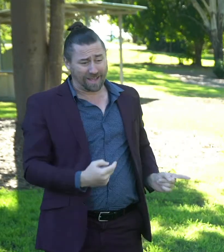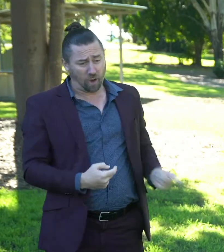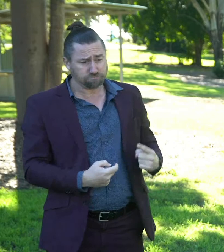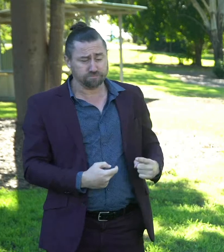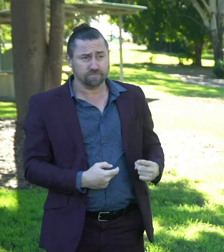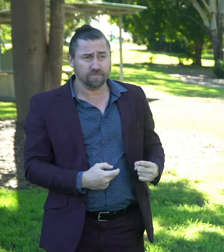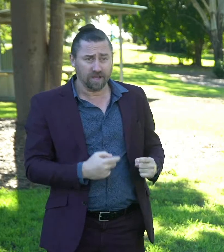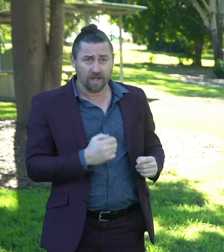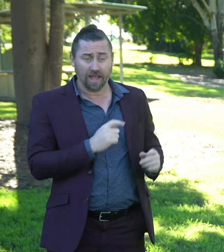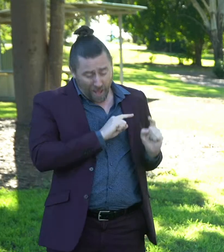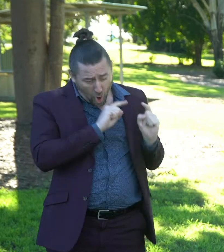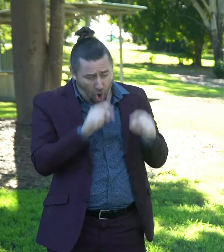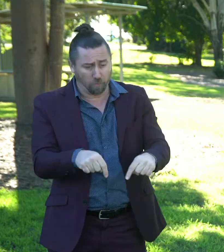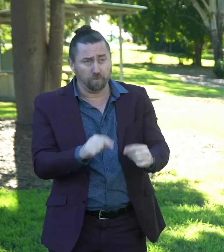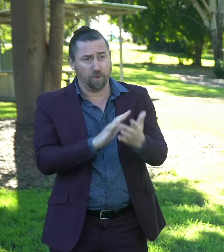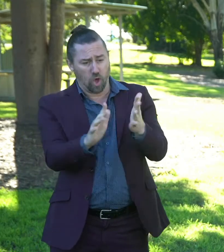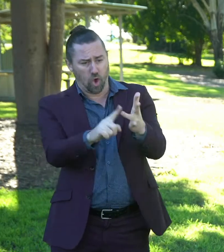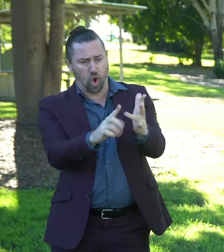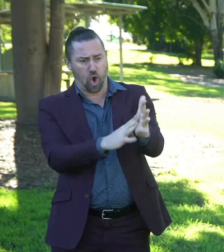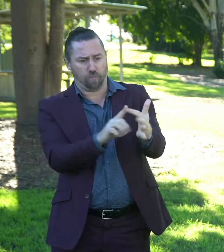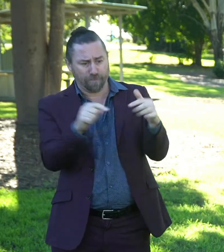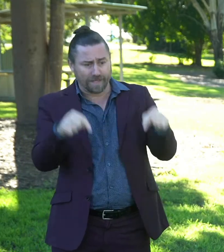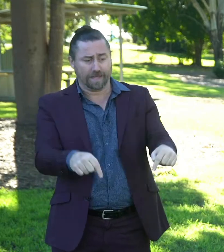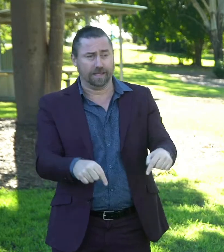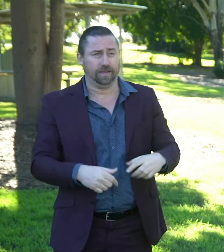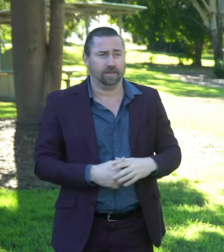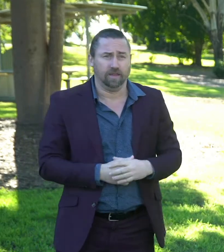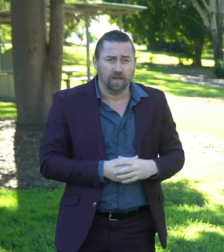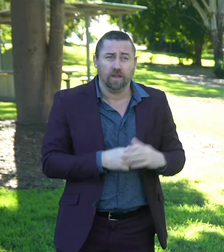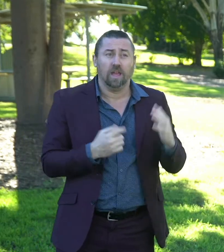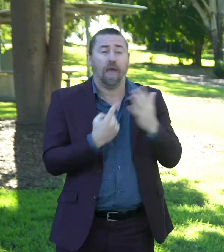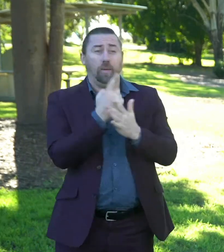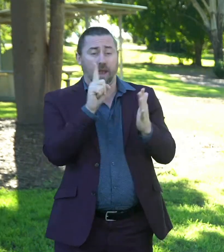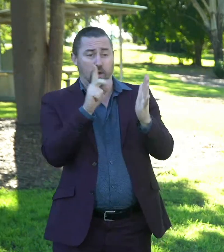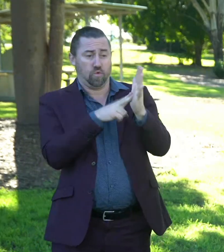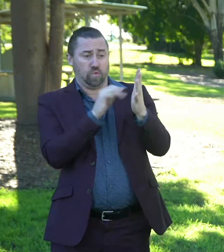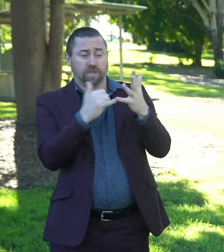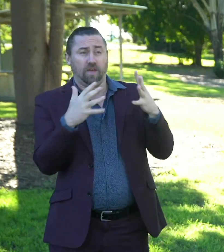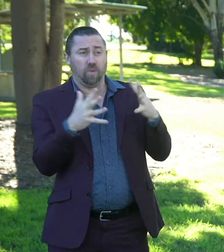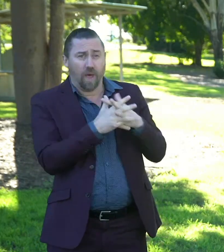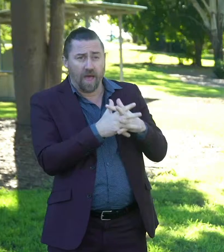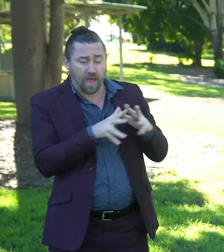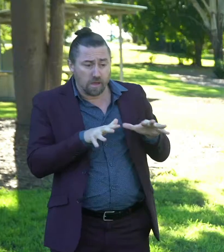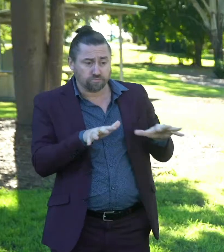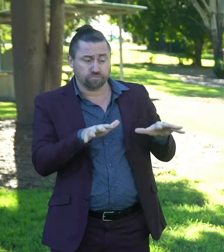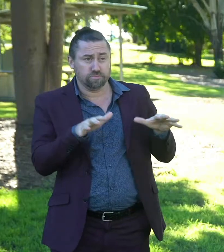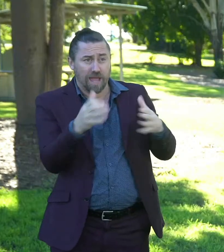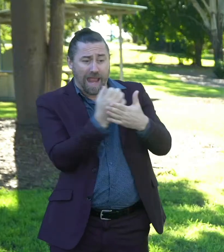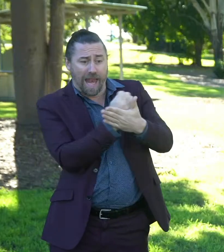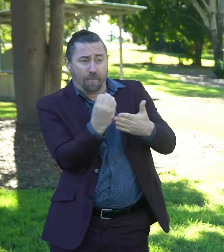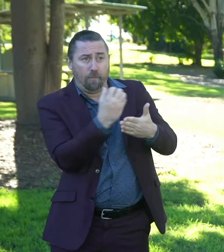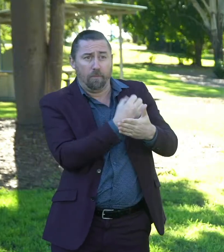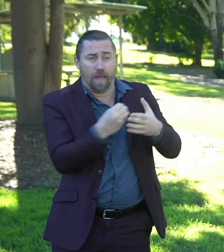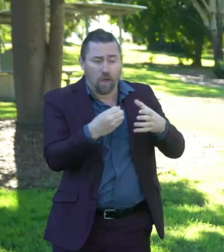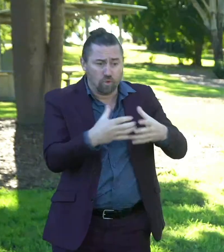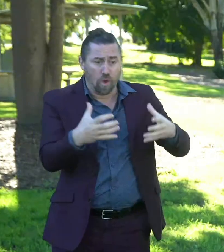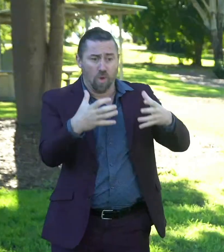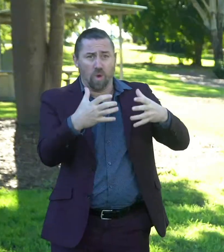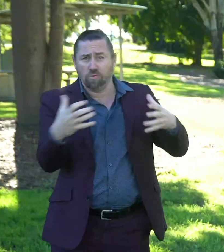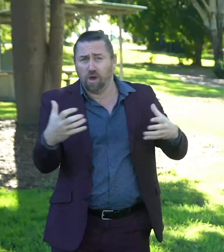about returning home. What is happening in New South Wales is very, very